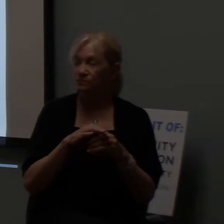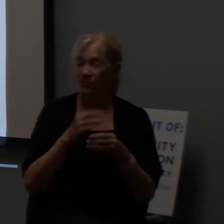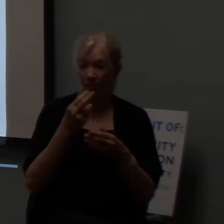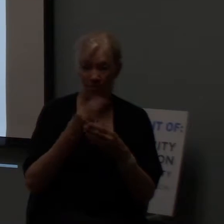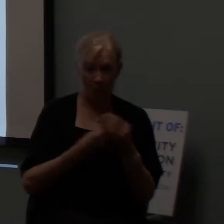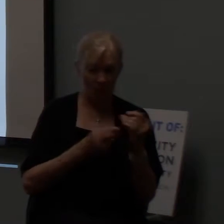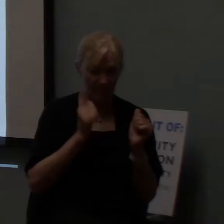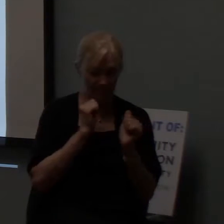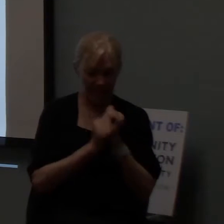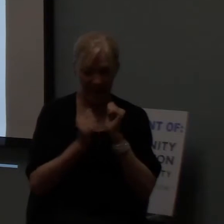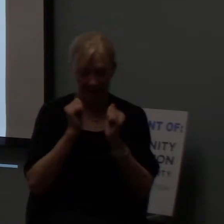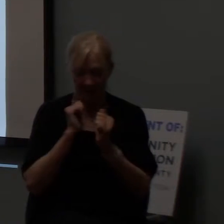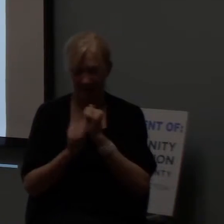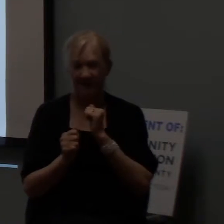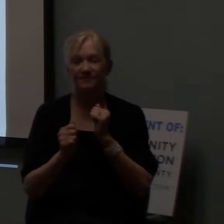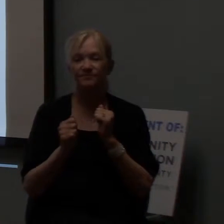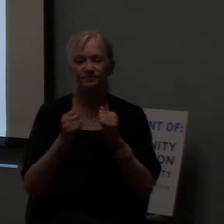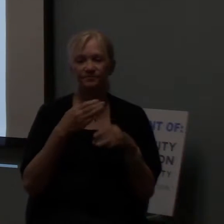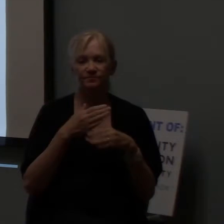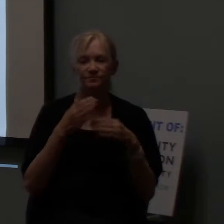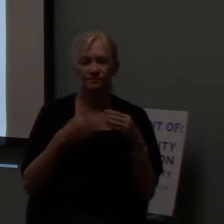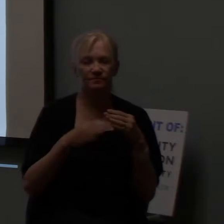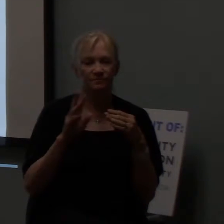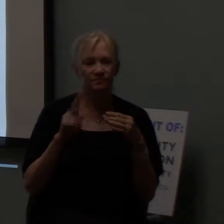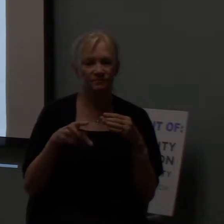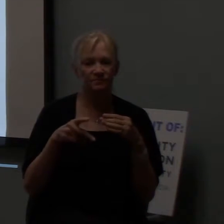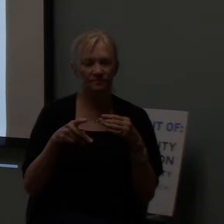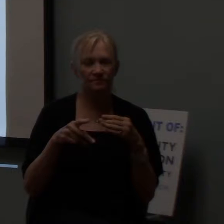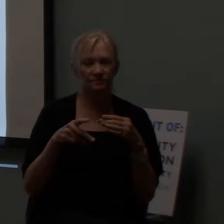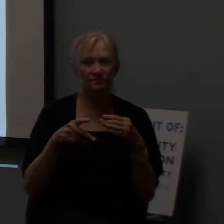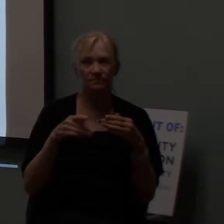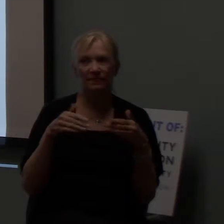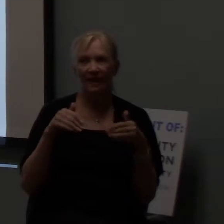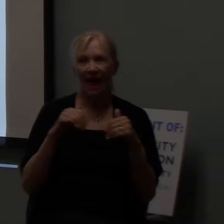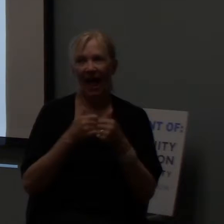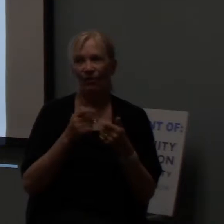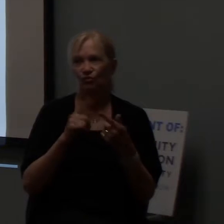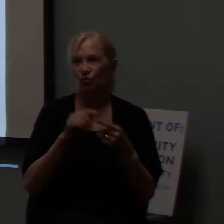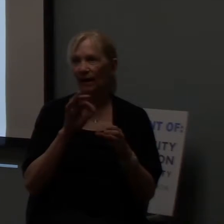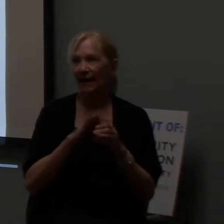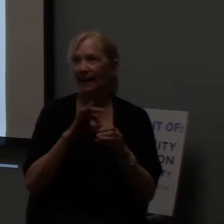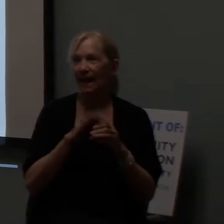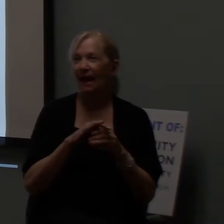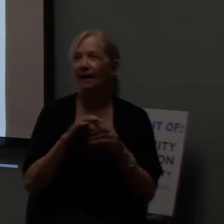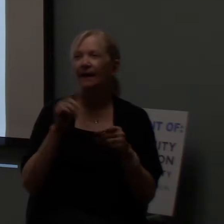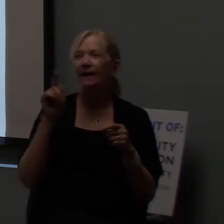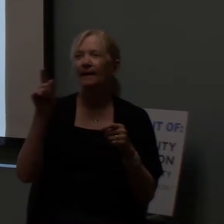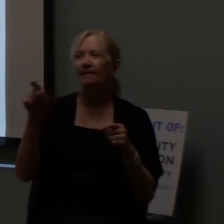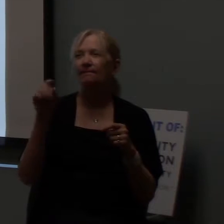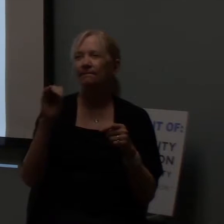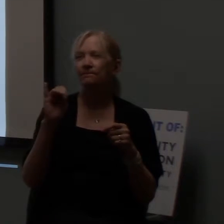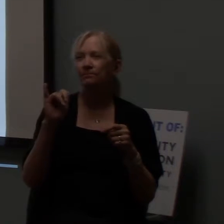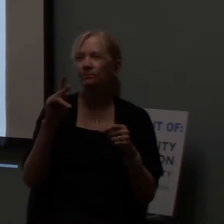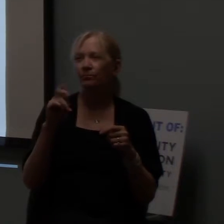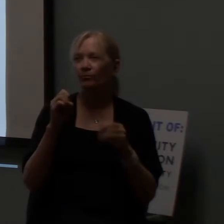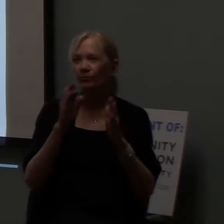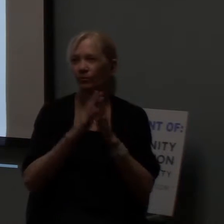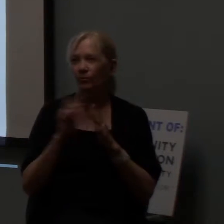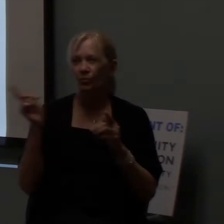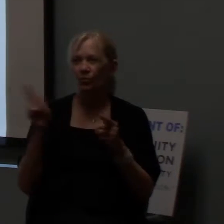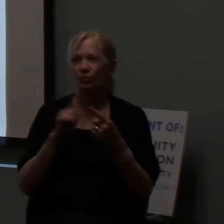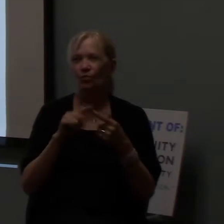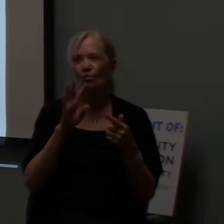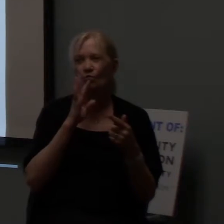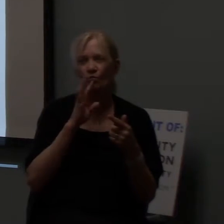passed, would end up being the way we would elect our people. Yes, Mike? Celeste, can you elaborate a little bit on number